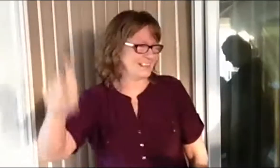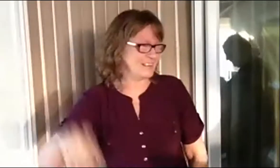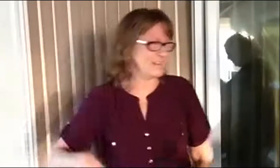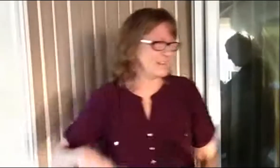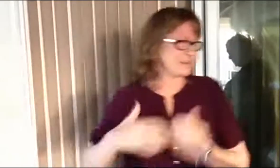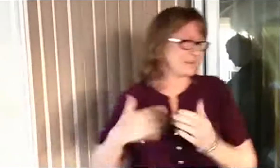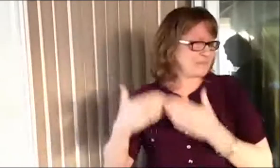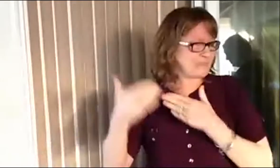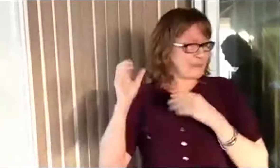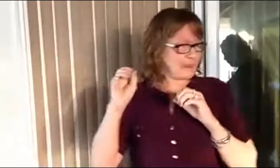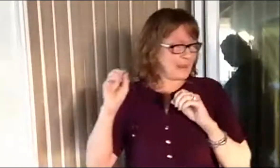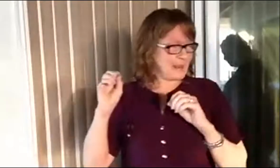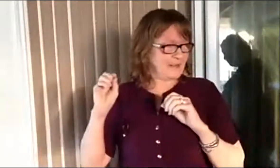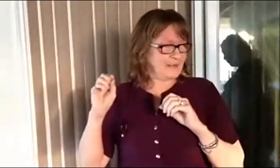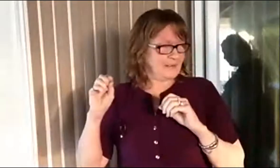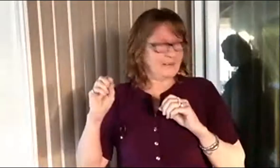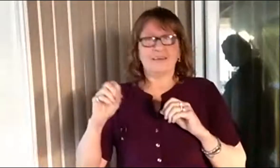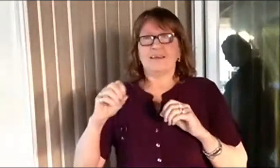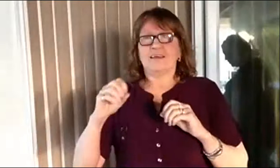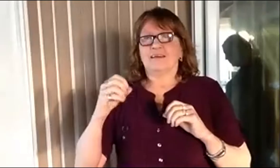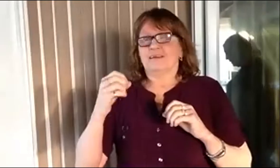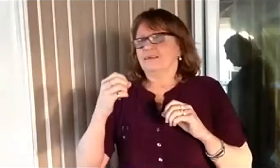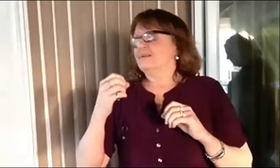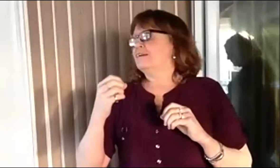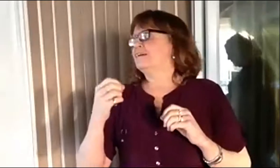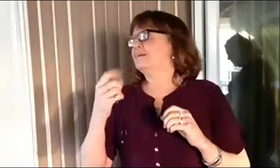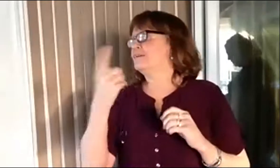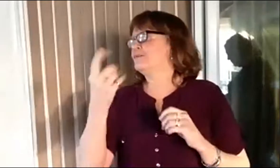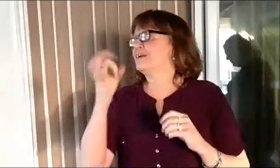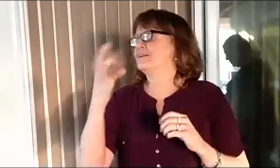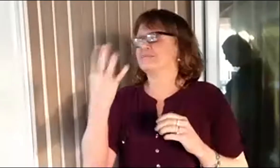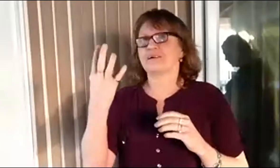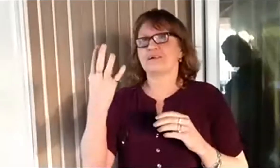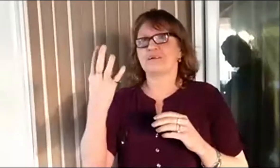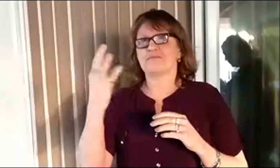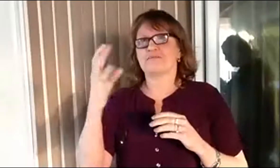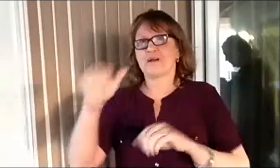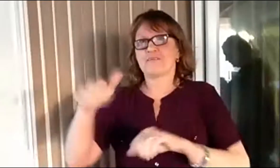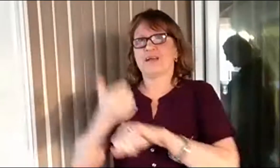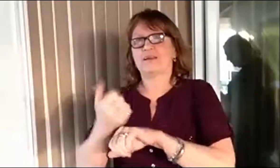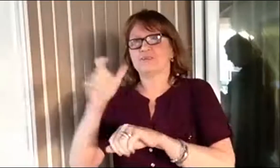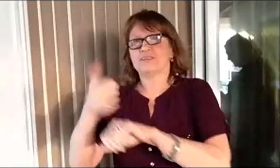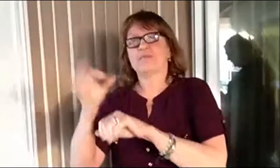CIAD. Okay, was one of 4 founders who set up the foundation for the deaf and hard of hearing.